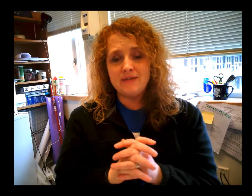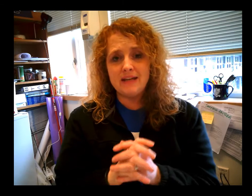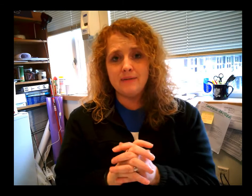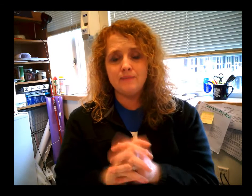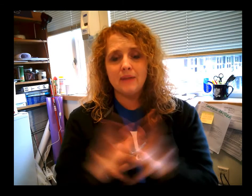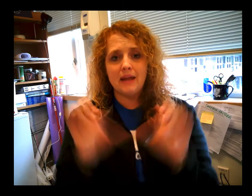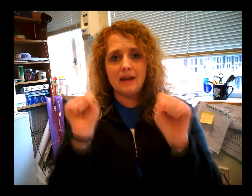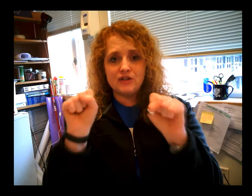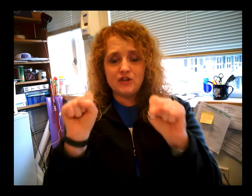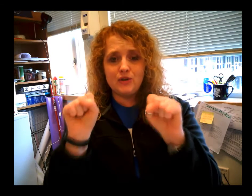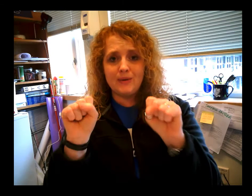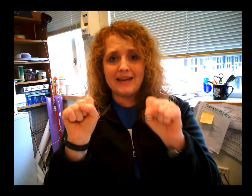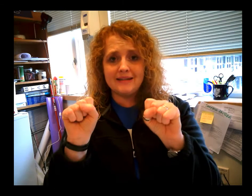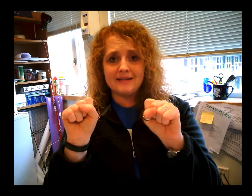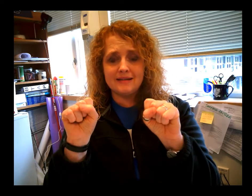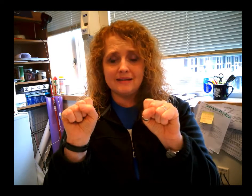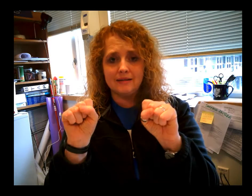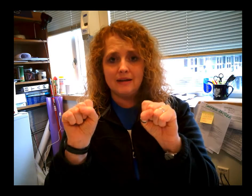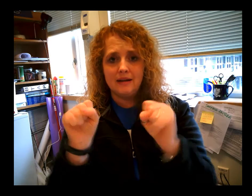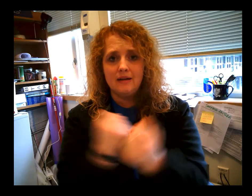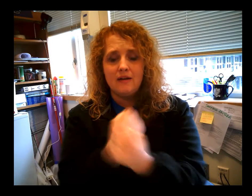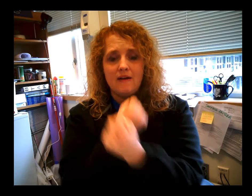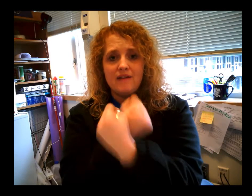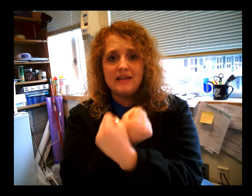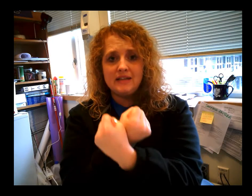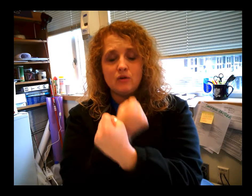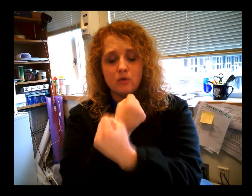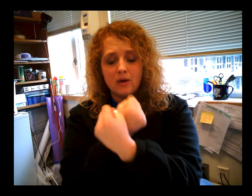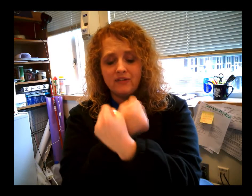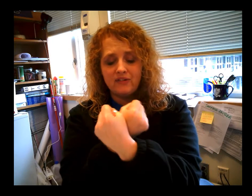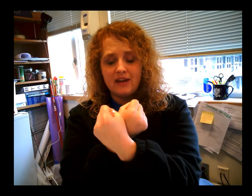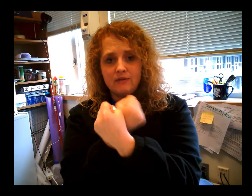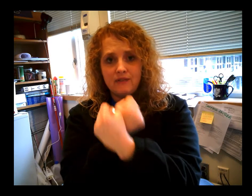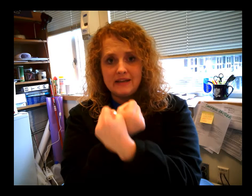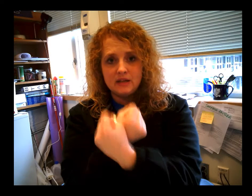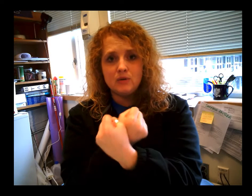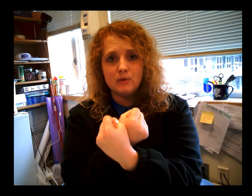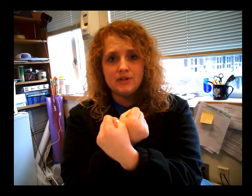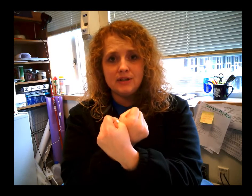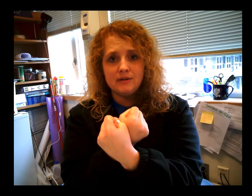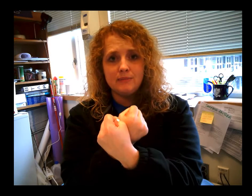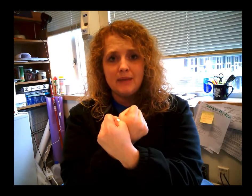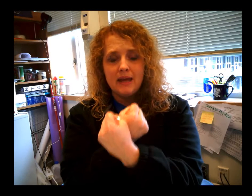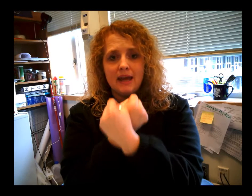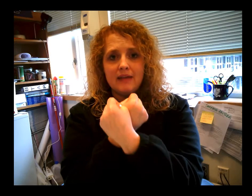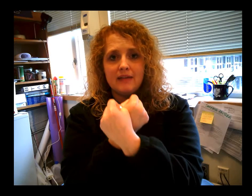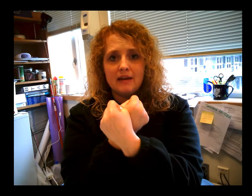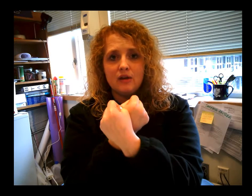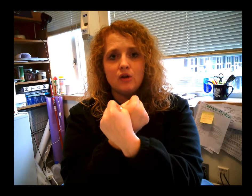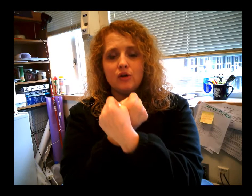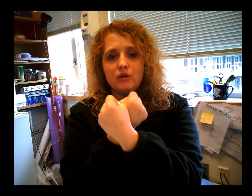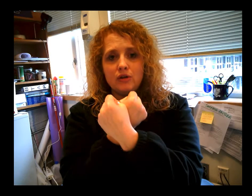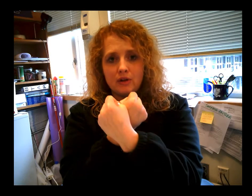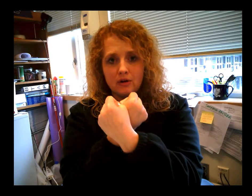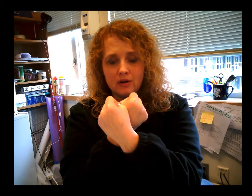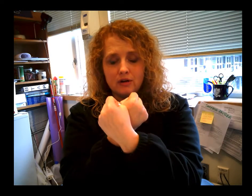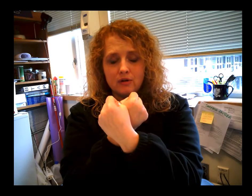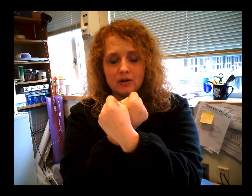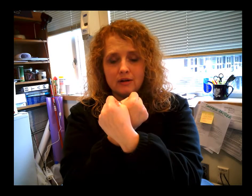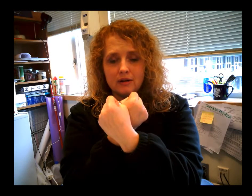safety, and it's 2 S's, facing crossed and facing towards you, and then you're